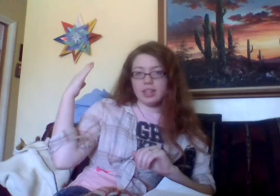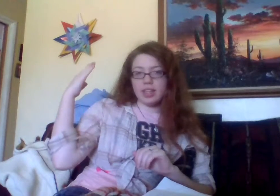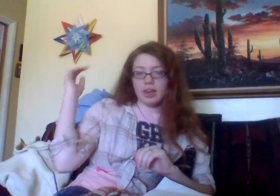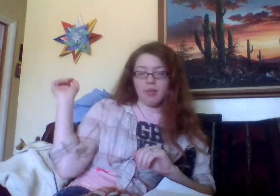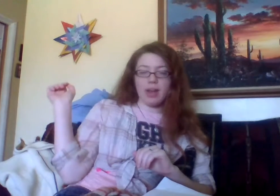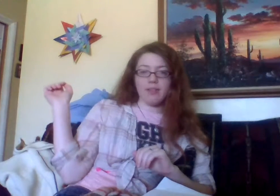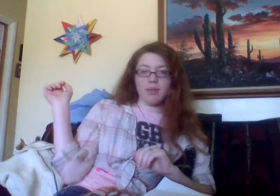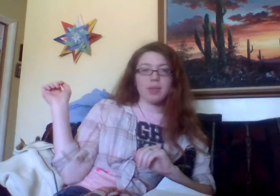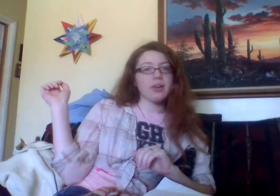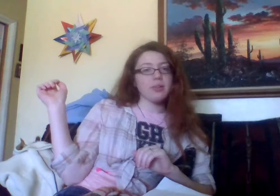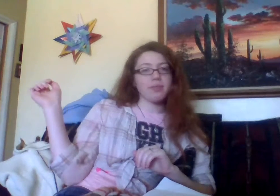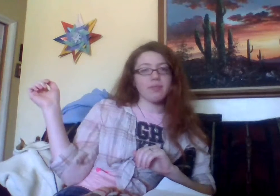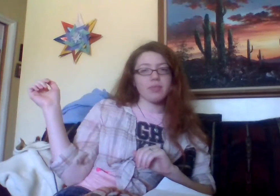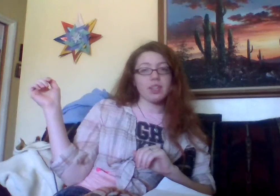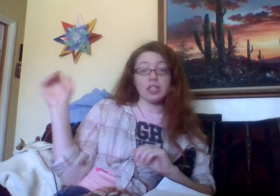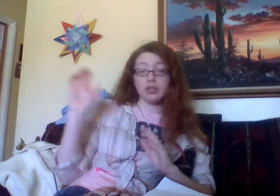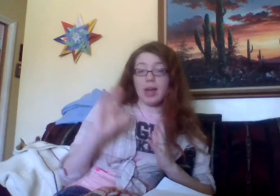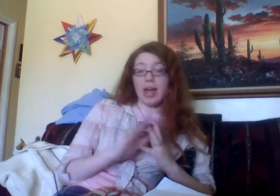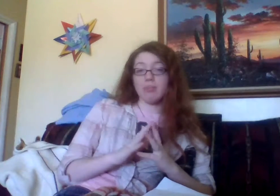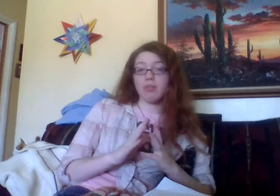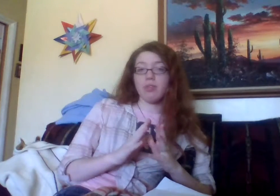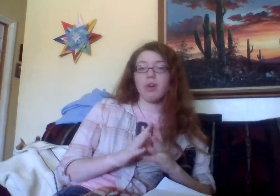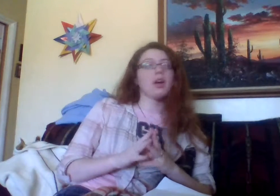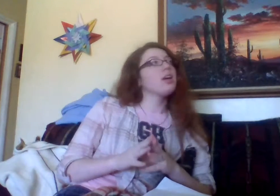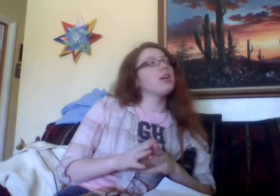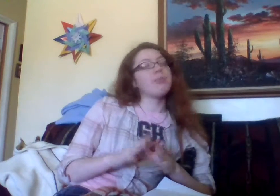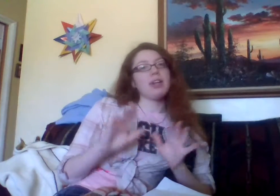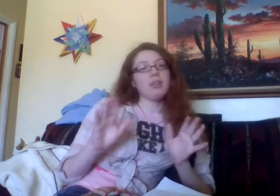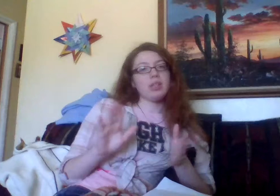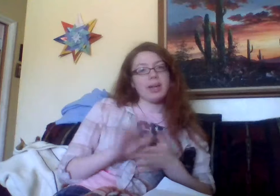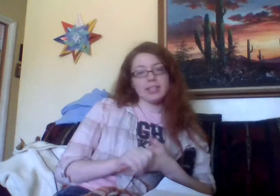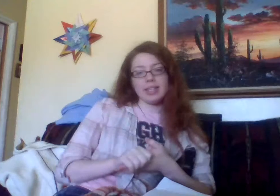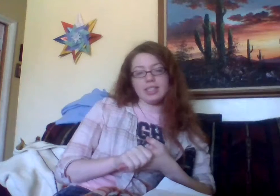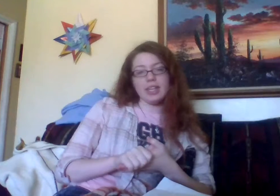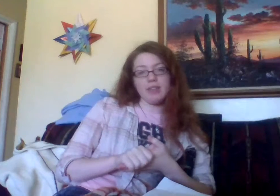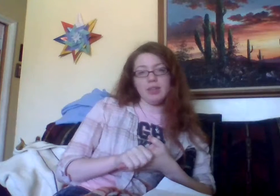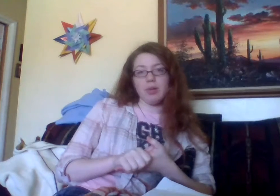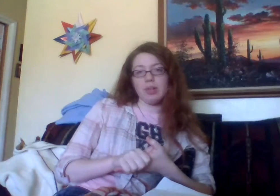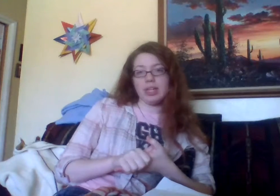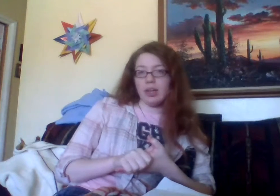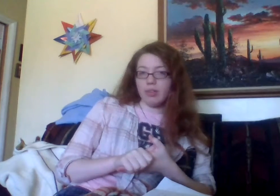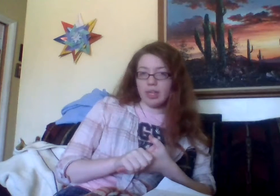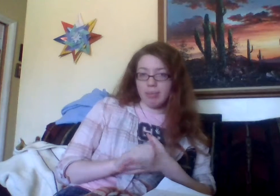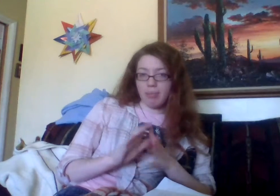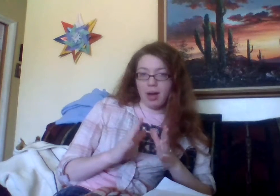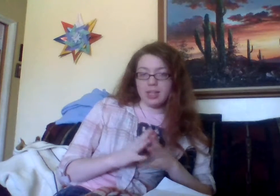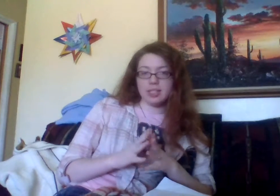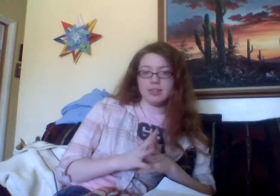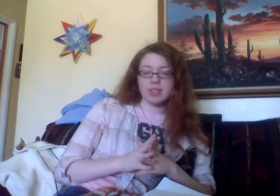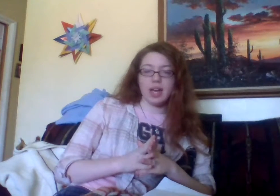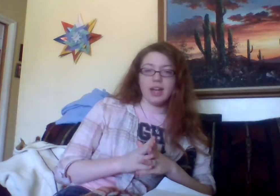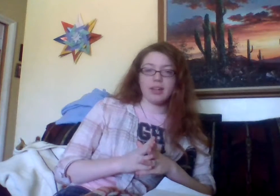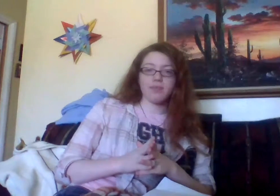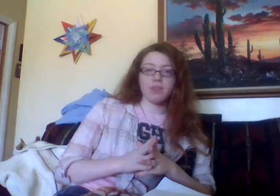thing away from you that you had before, but it only makes sense if you already know the positive sign. You're